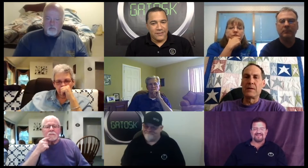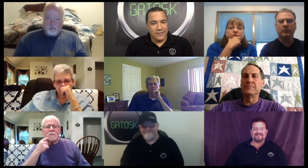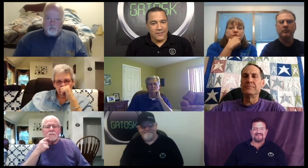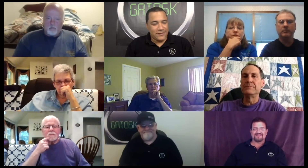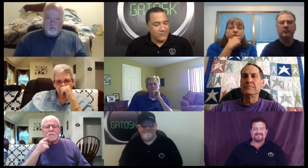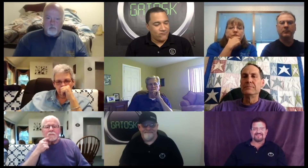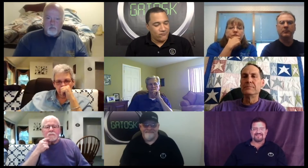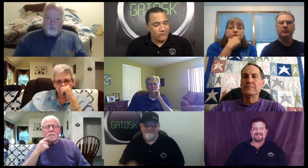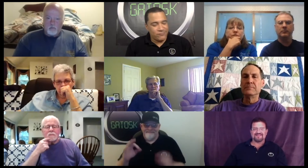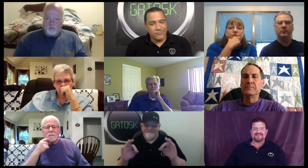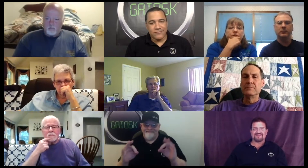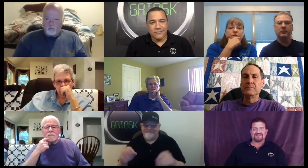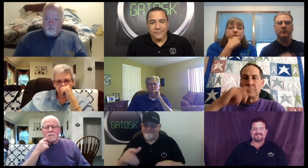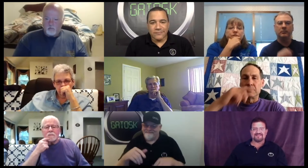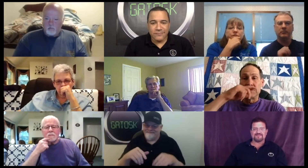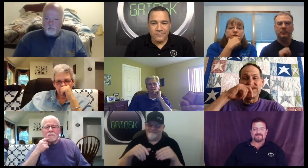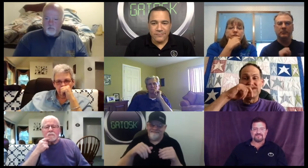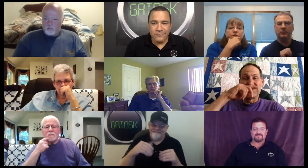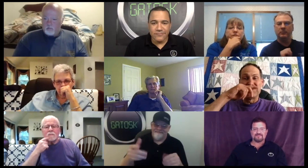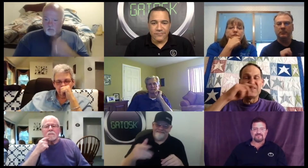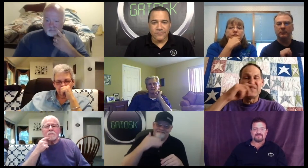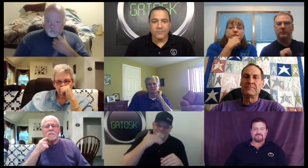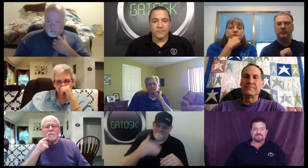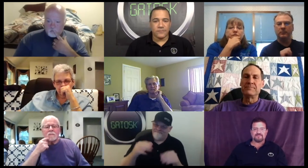learn. Great.